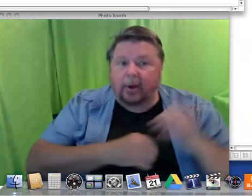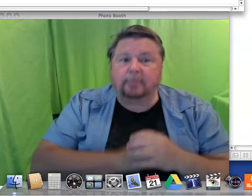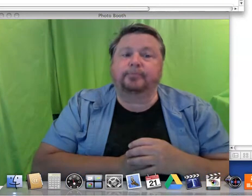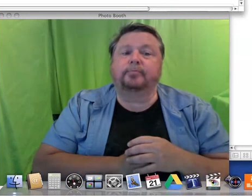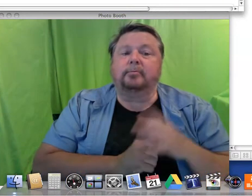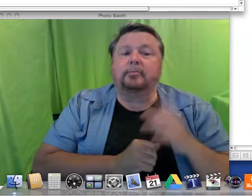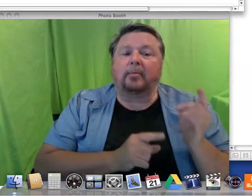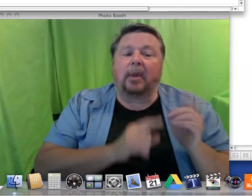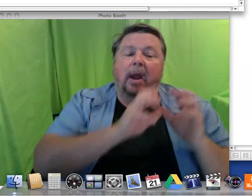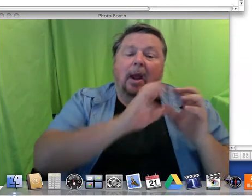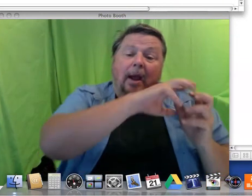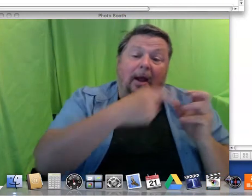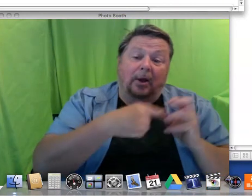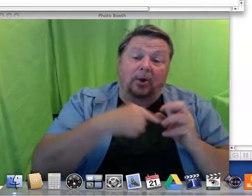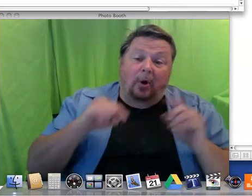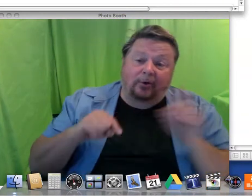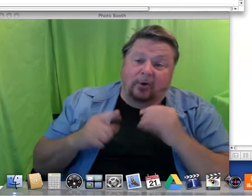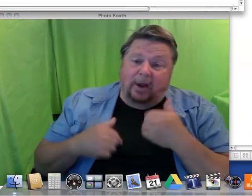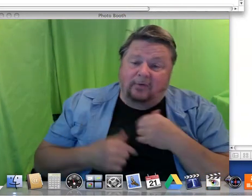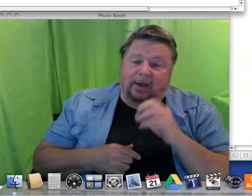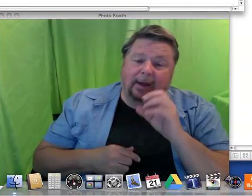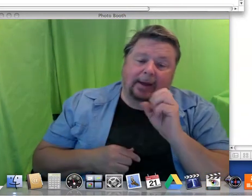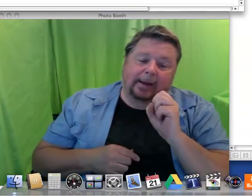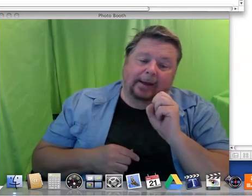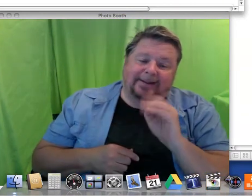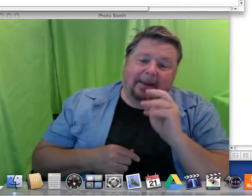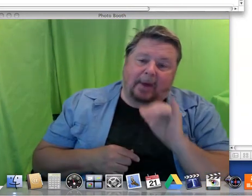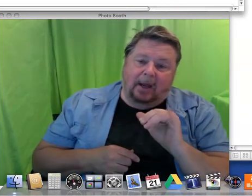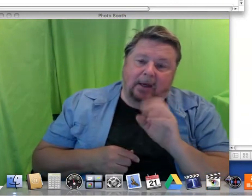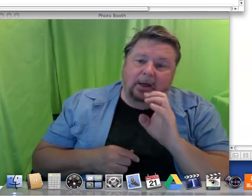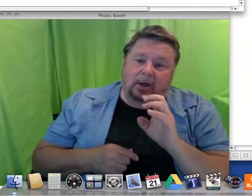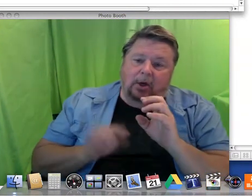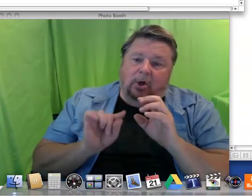Okay. You also have the